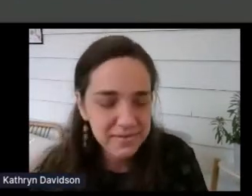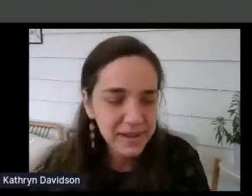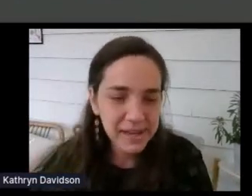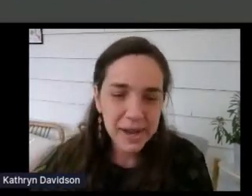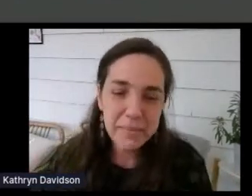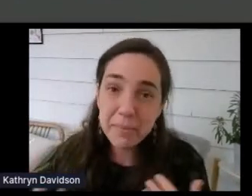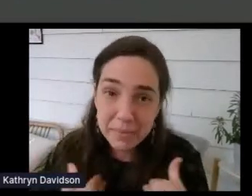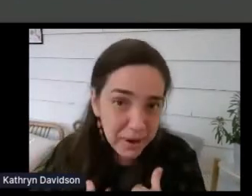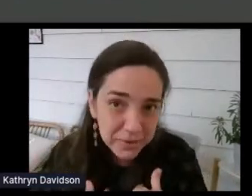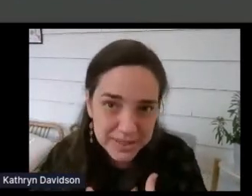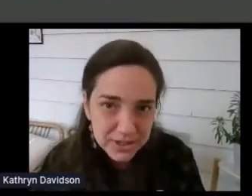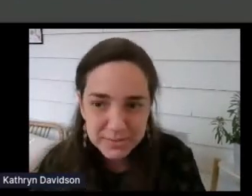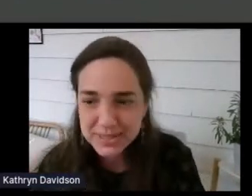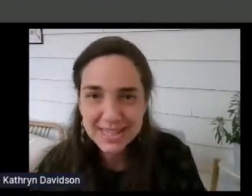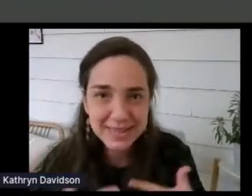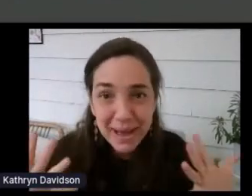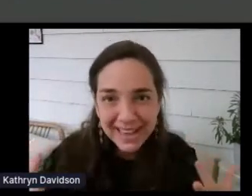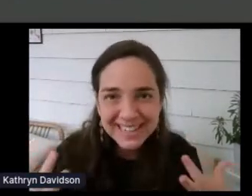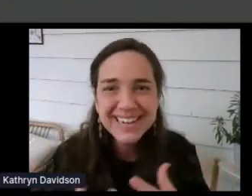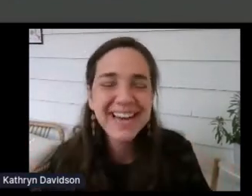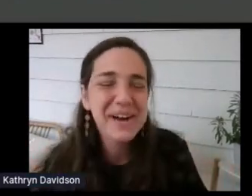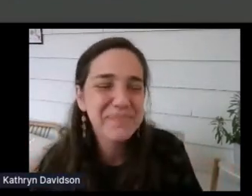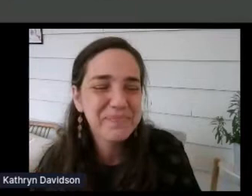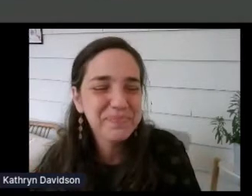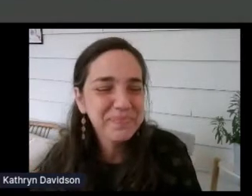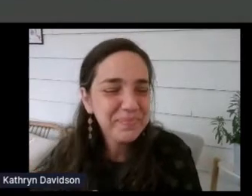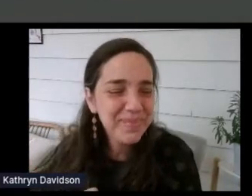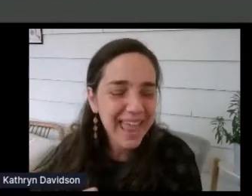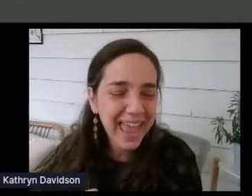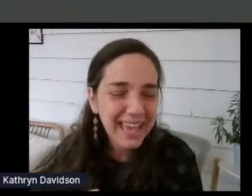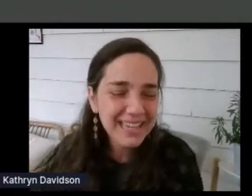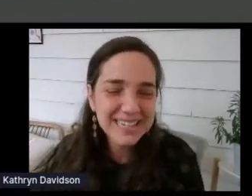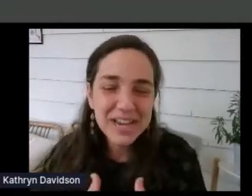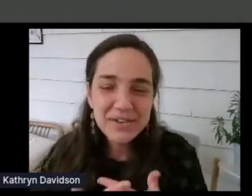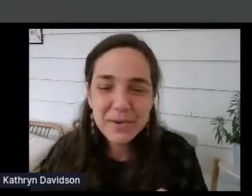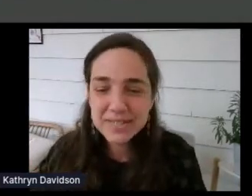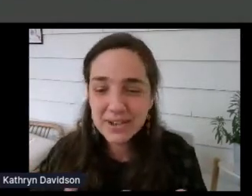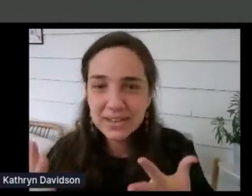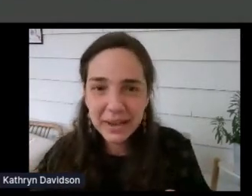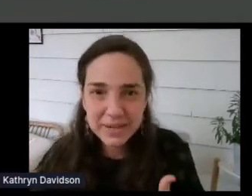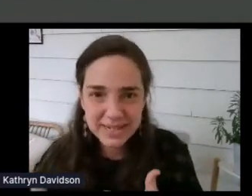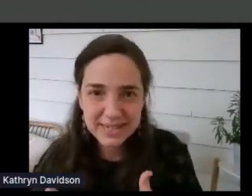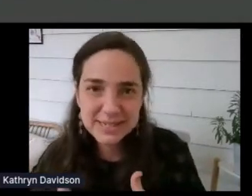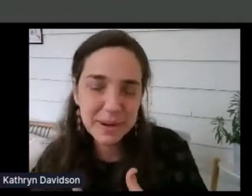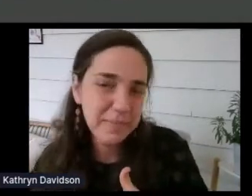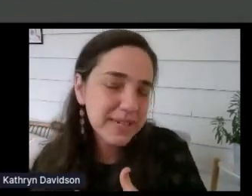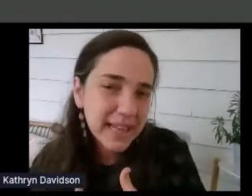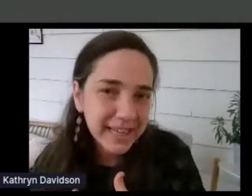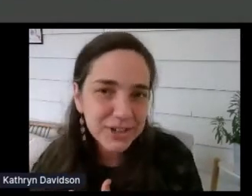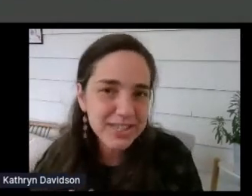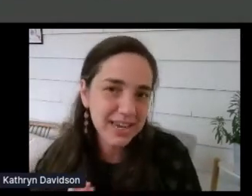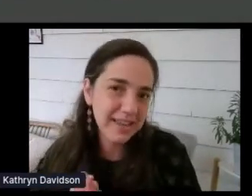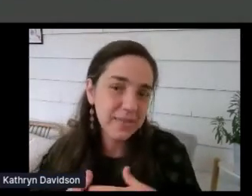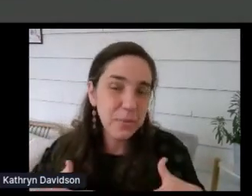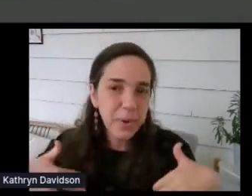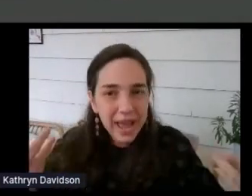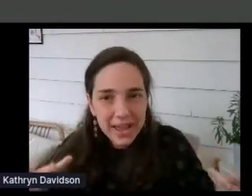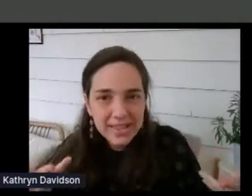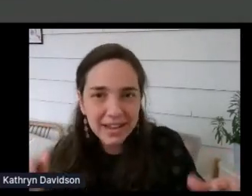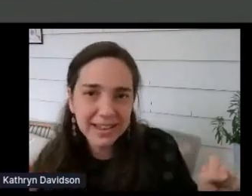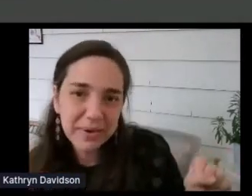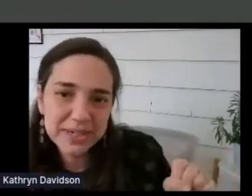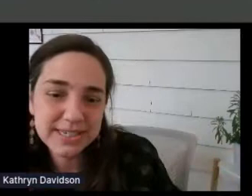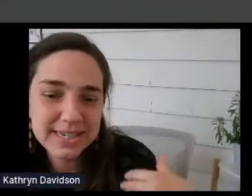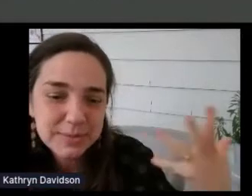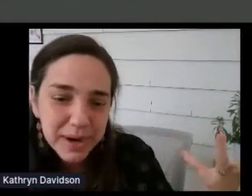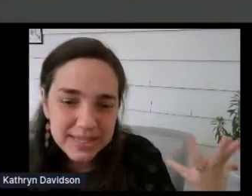stuff. But in my own research, I mostly study the mind. And focus on languages, but I'm particularly interested in the way